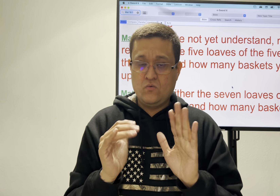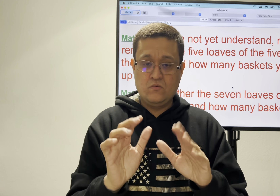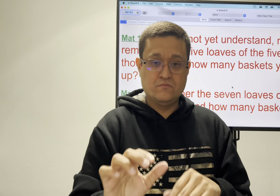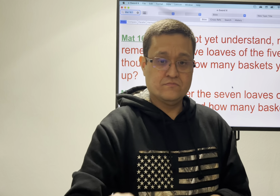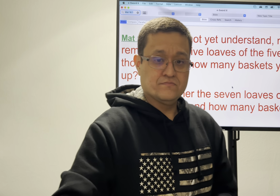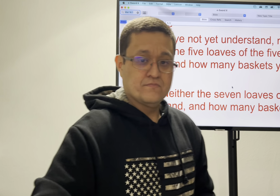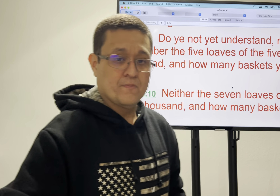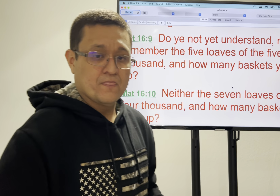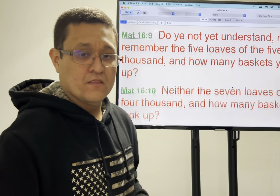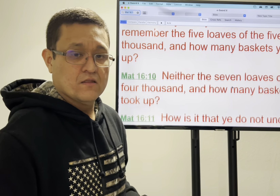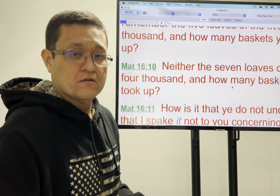So now,